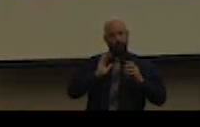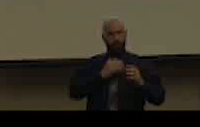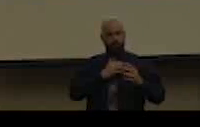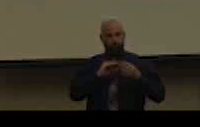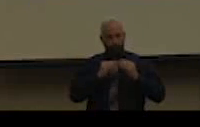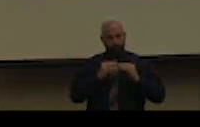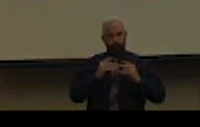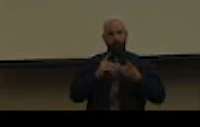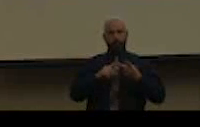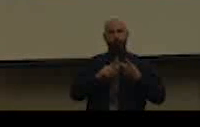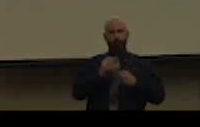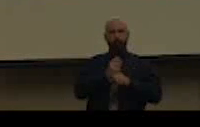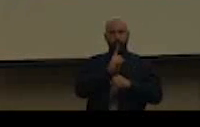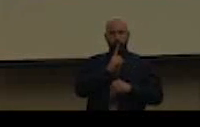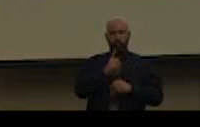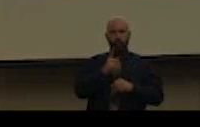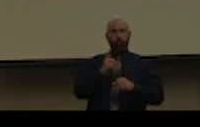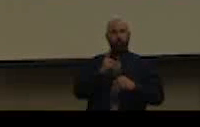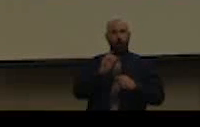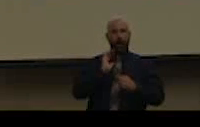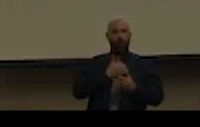year.